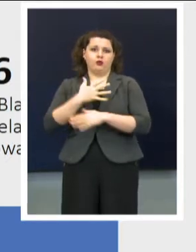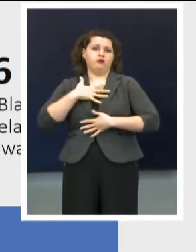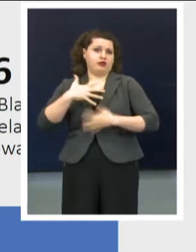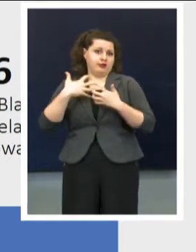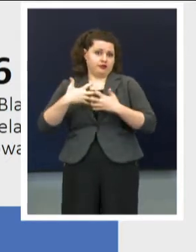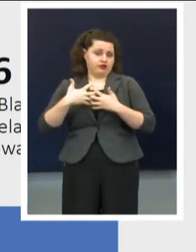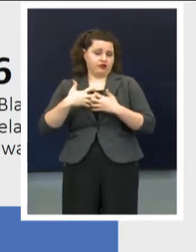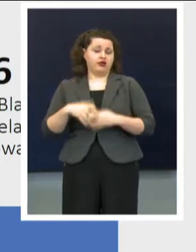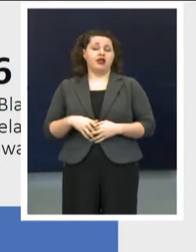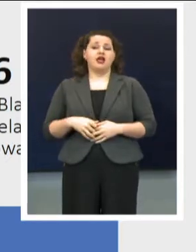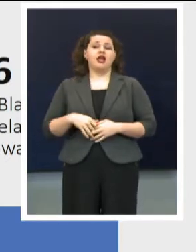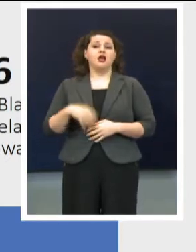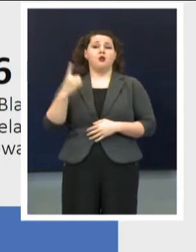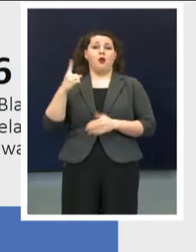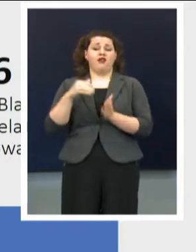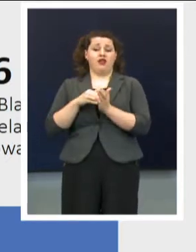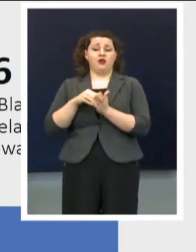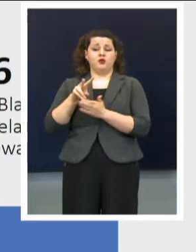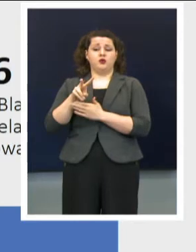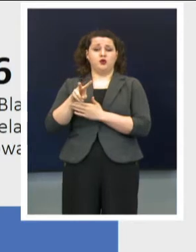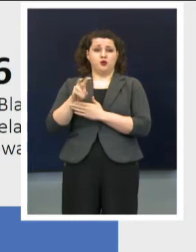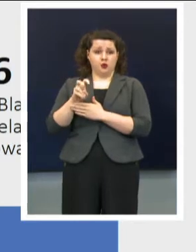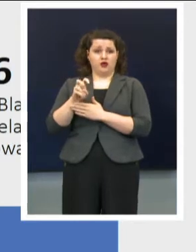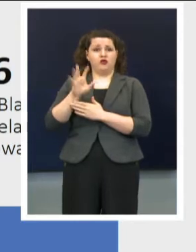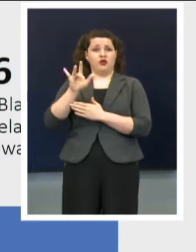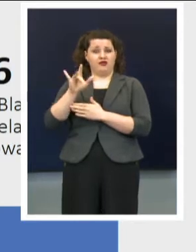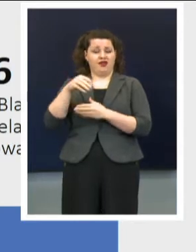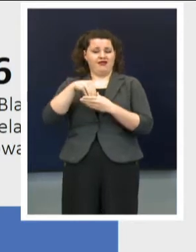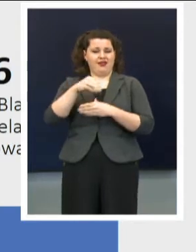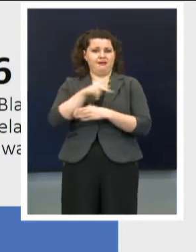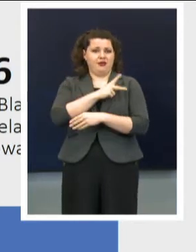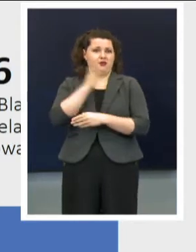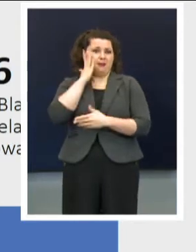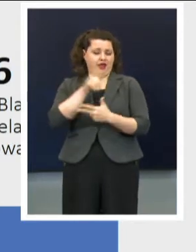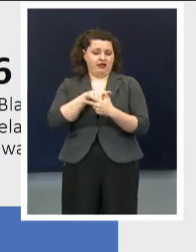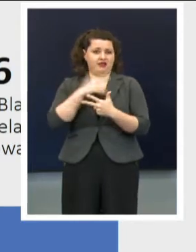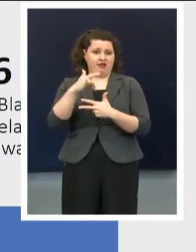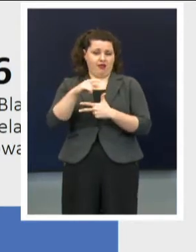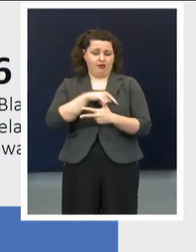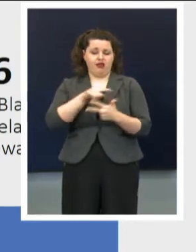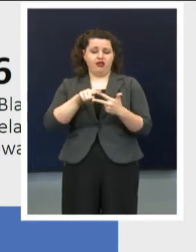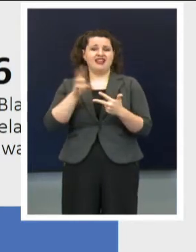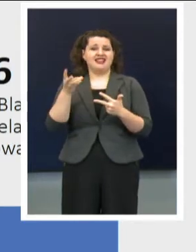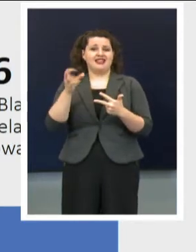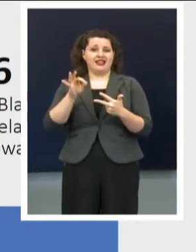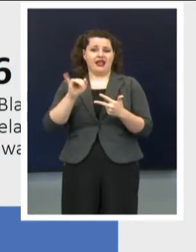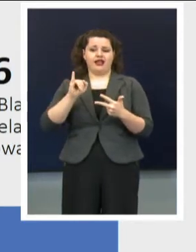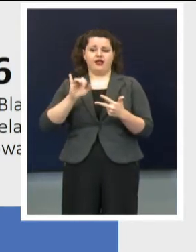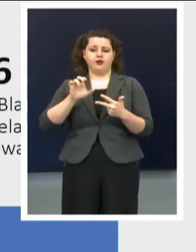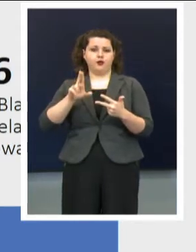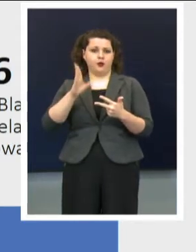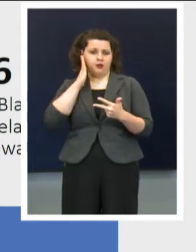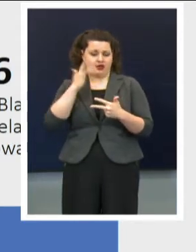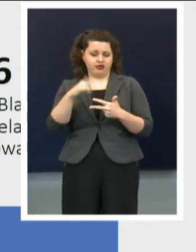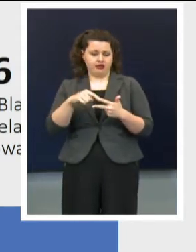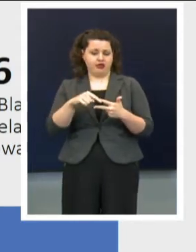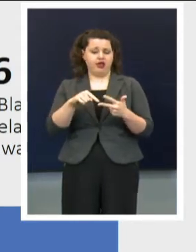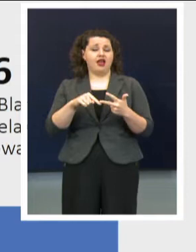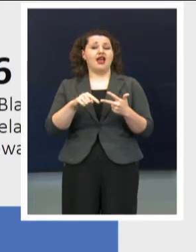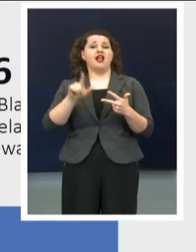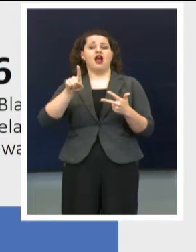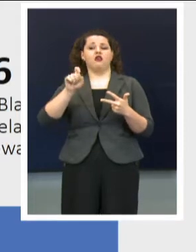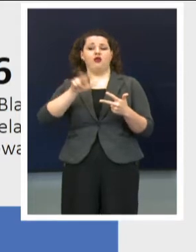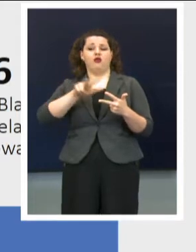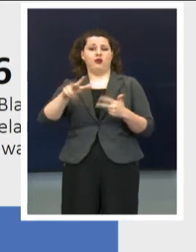ventilators, and there were 1,225 inpatient beds, 69 ICU beds, and